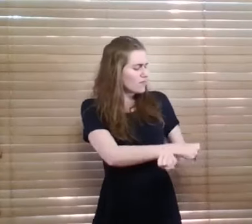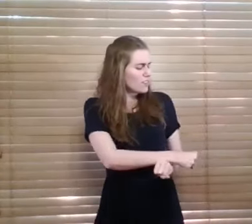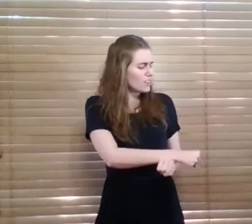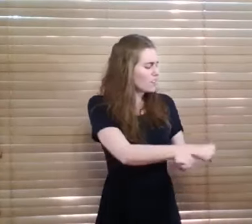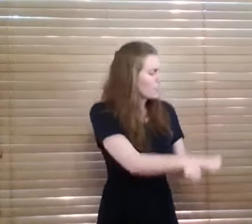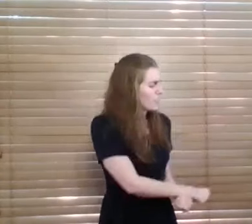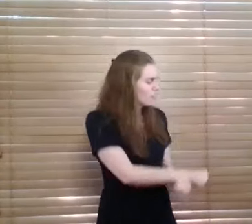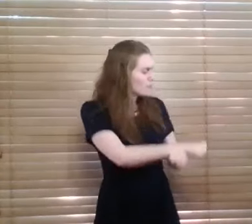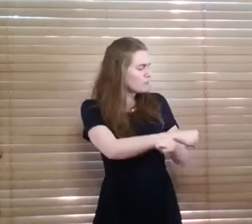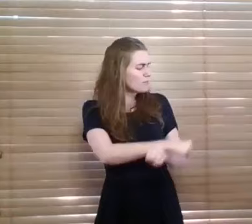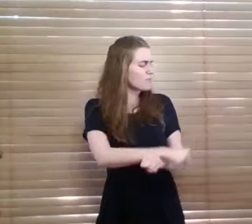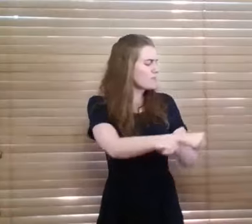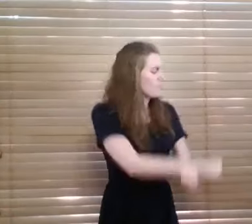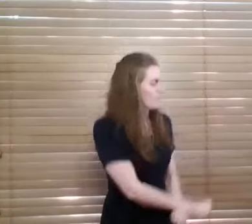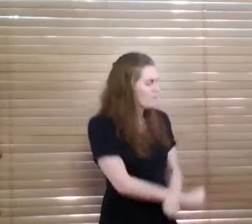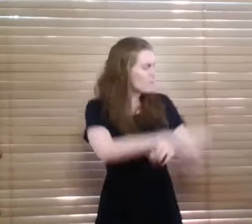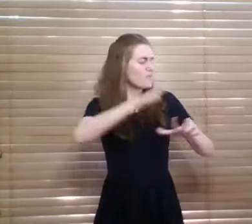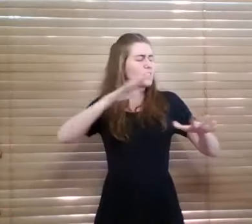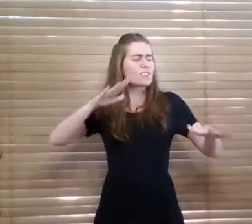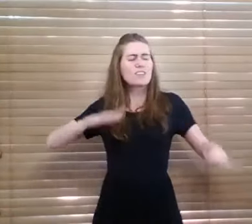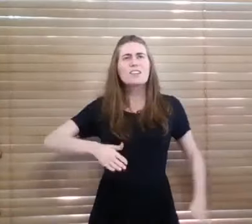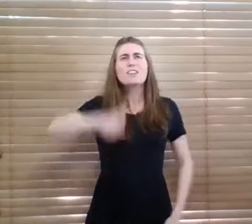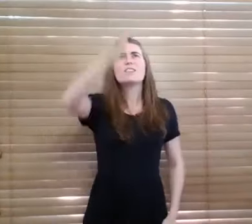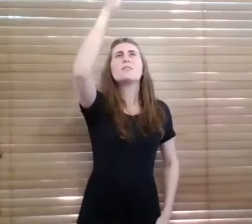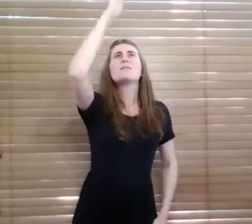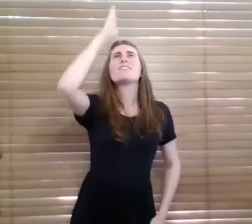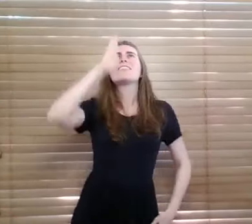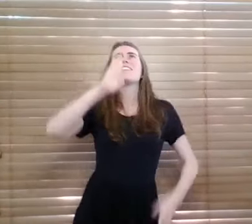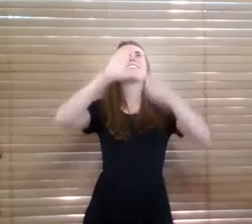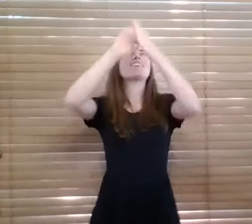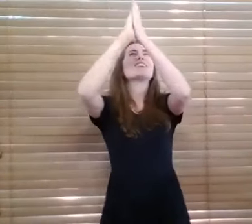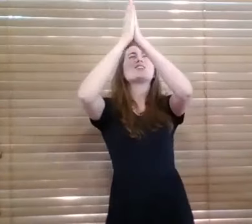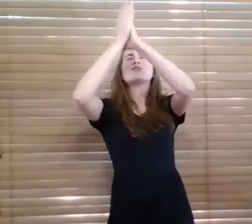God. He canceled my debt and he called me his